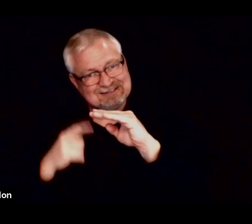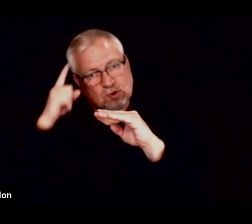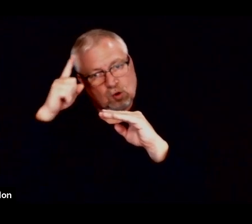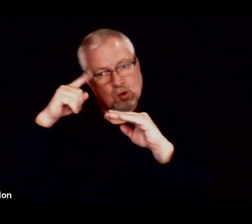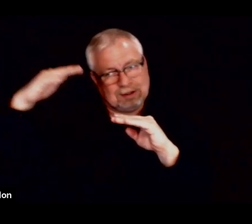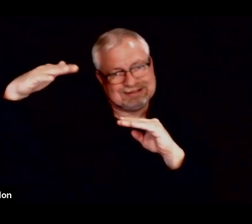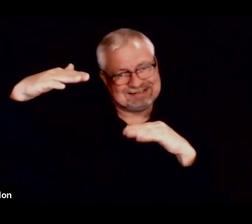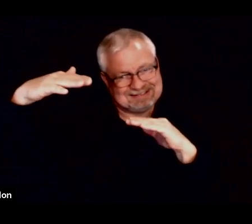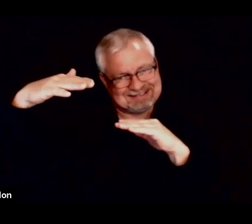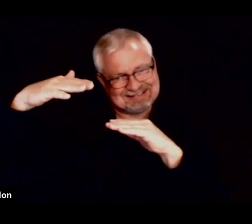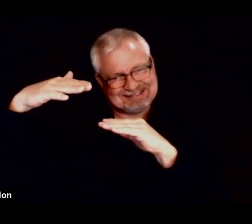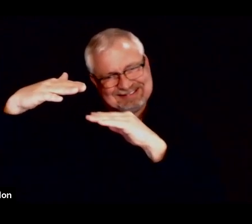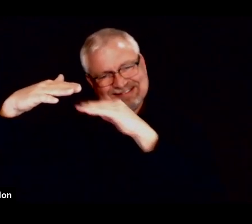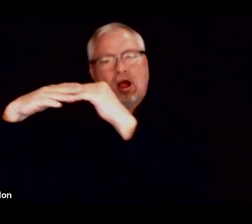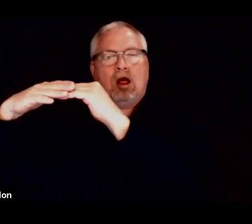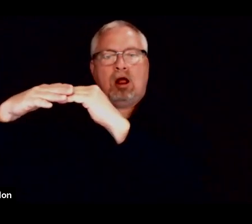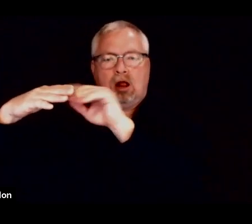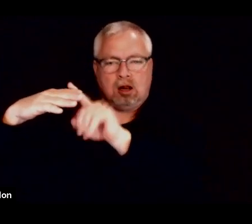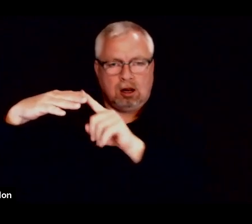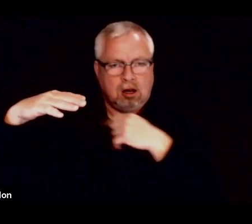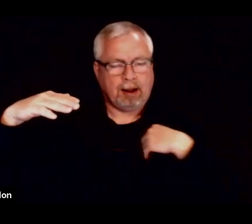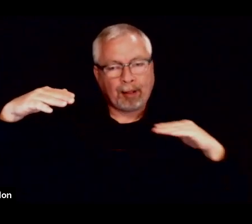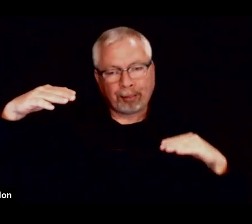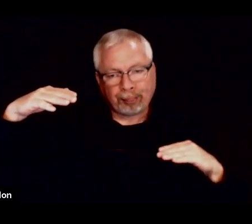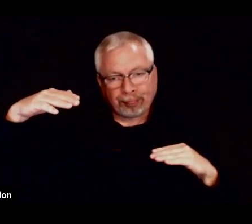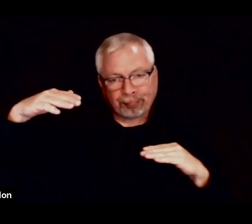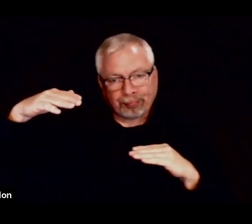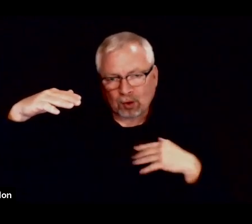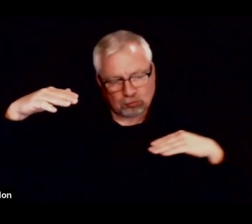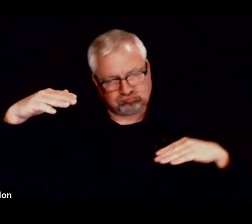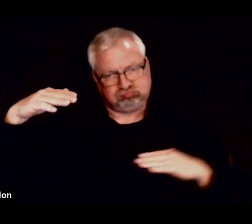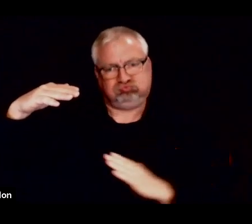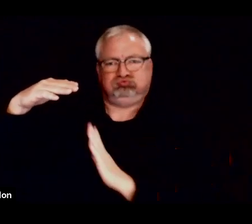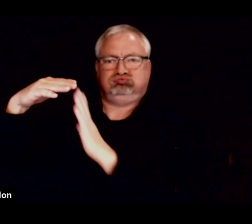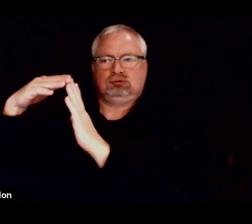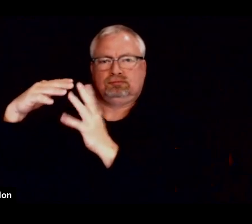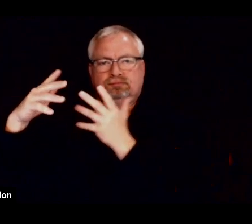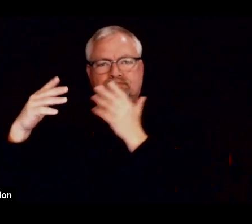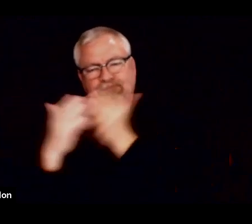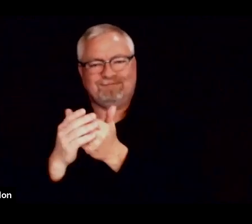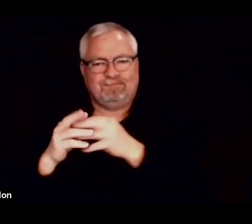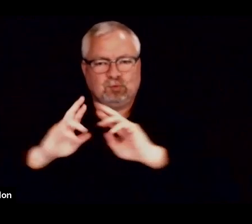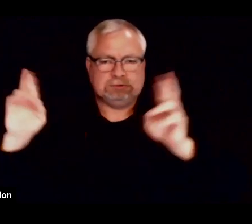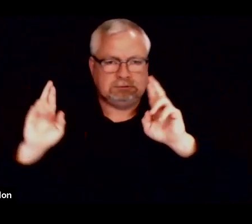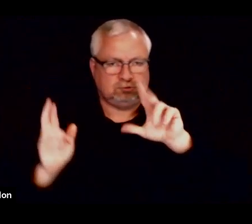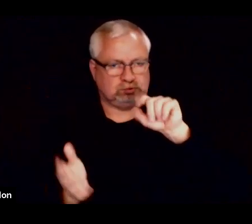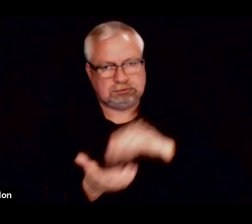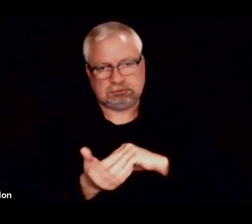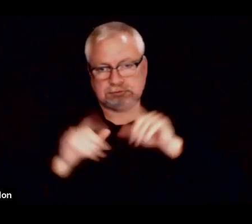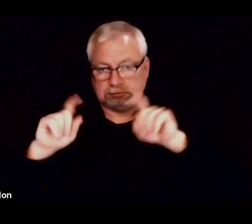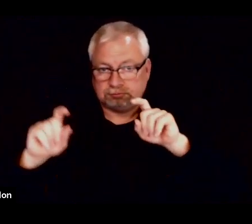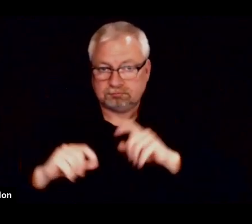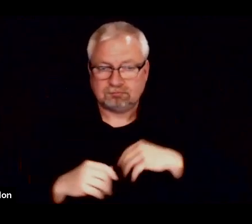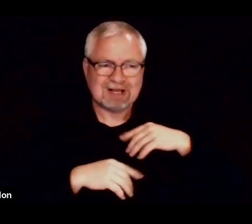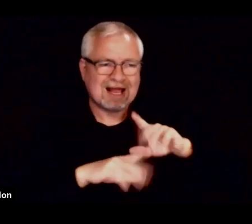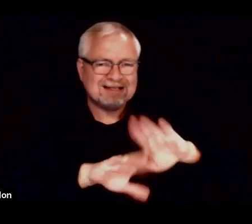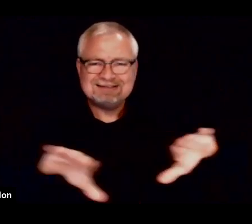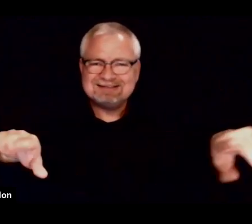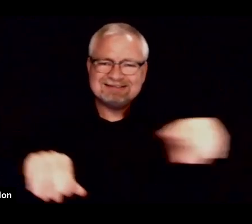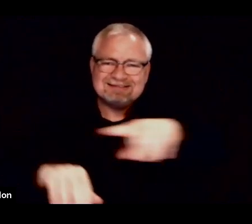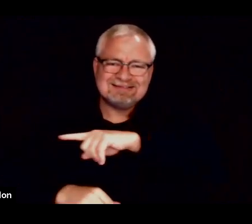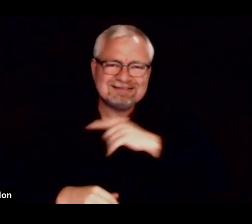to do more to, in addition to inviting and asking people with symptoms to come in and get tested.